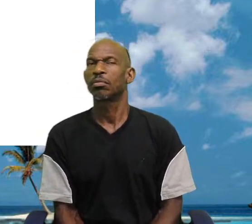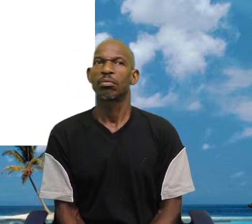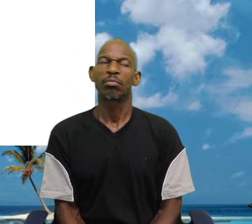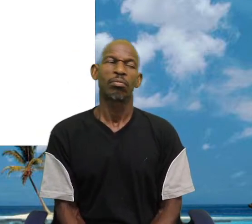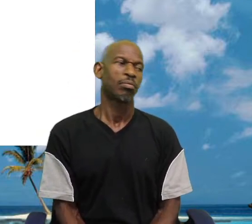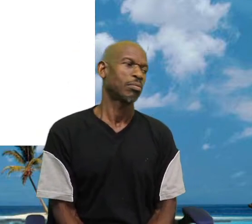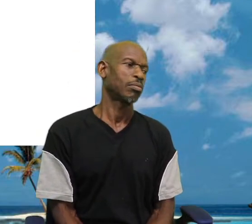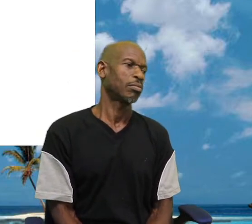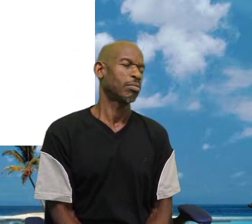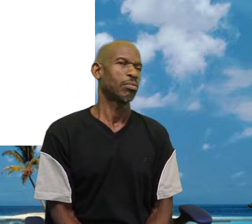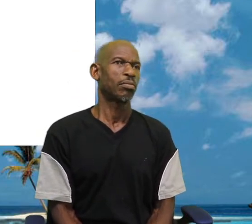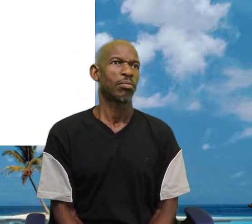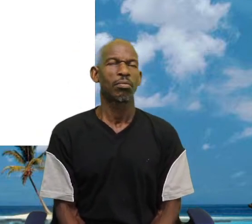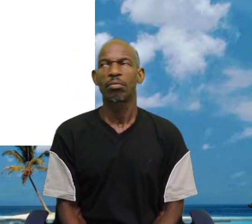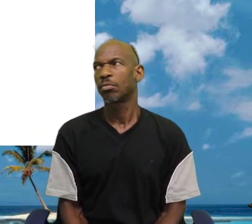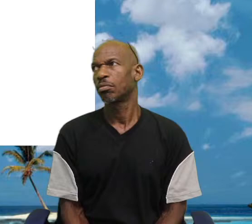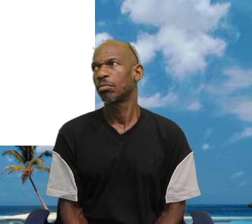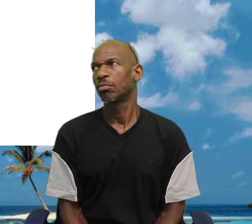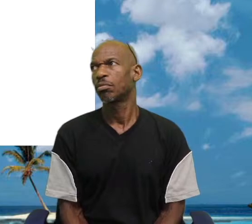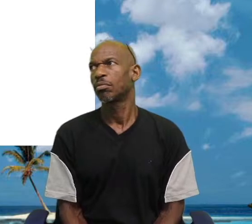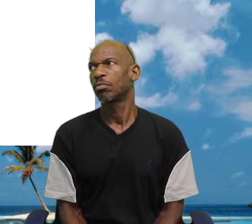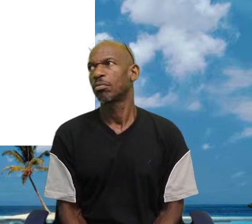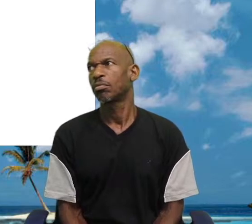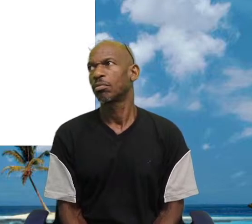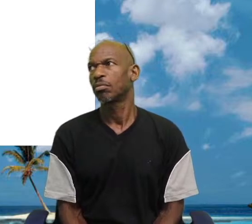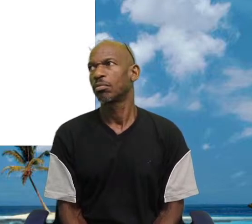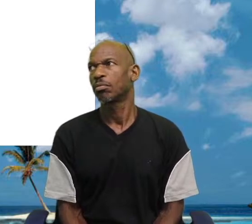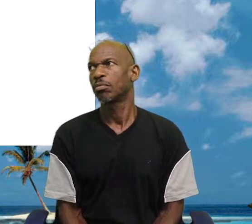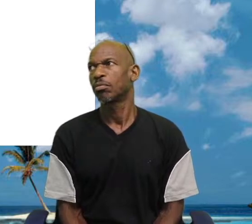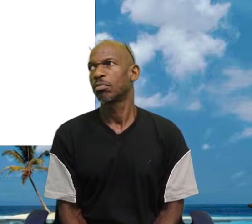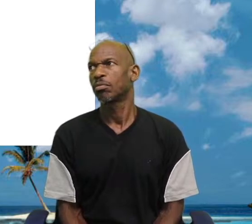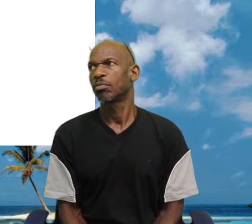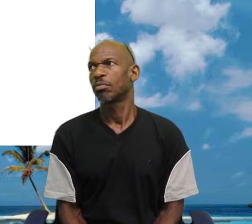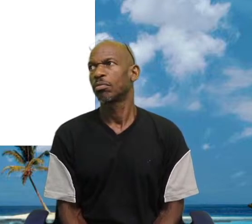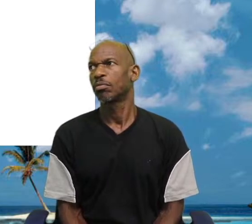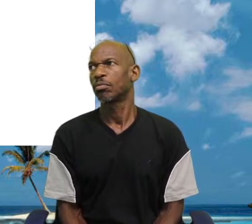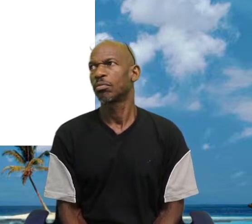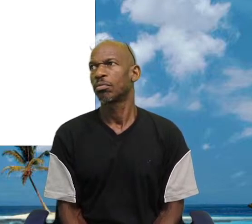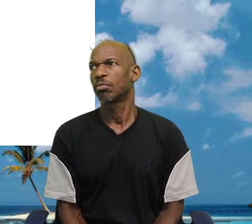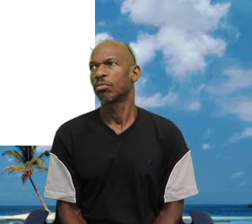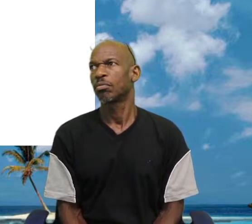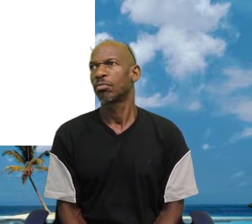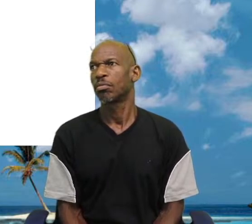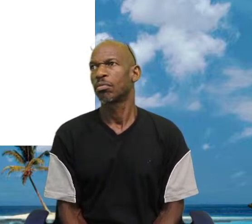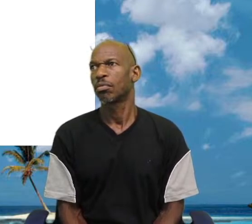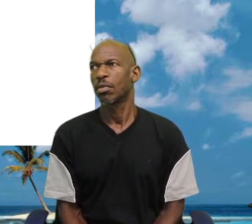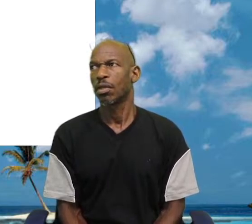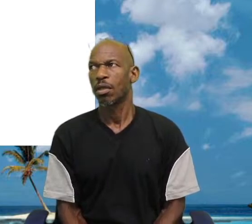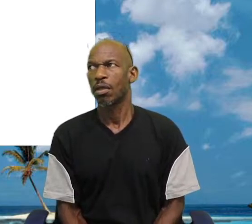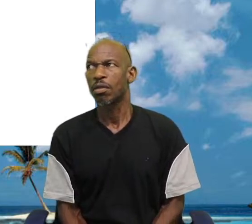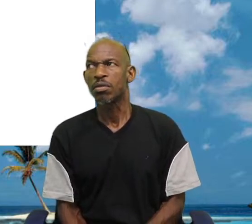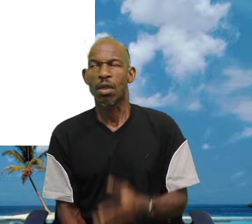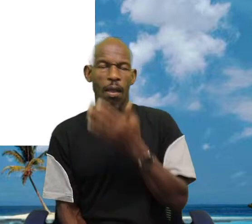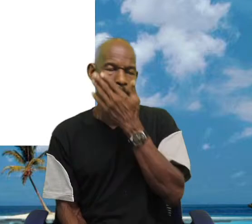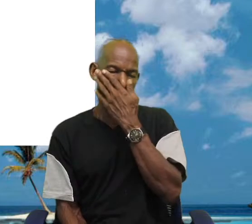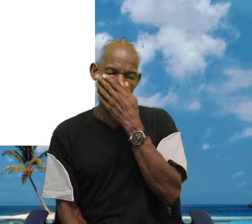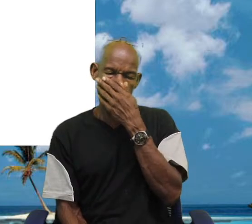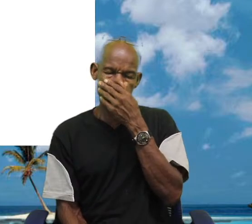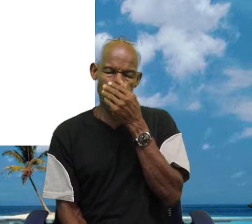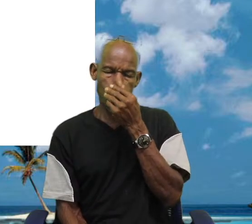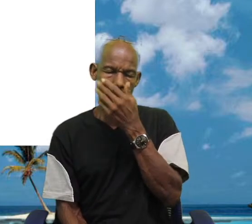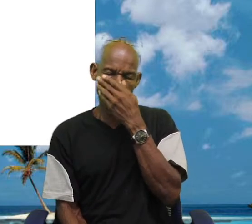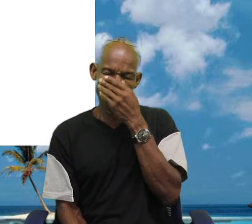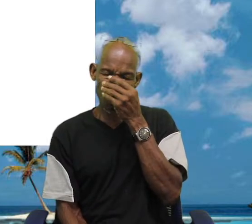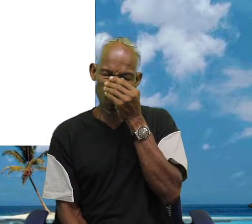All right, I'm trying to write sentence. Simple sentence. This is a simple sentence, and that is fine.